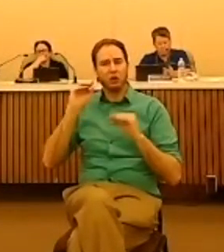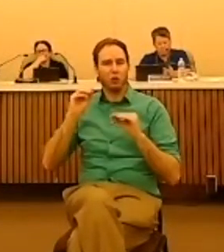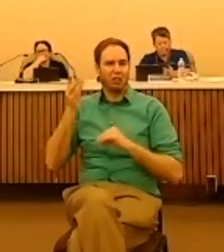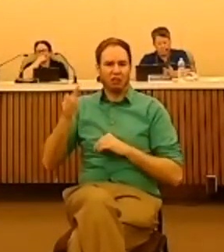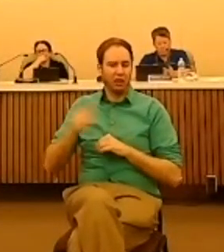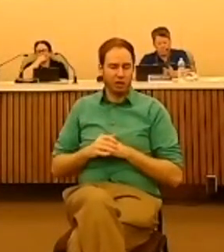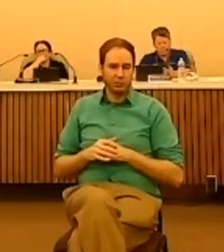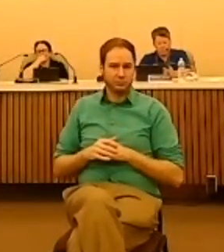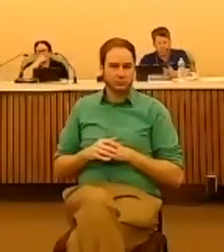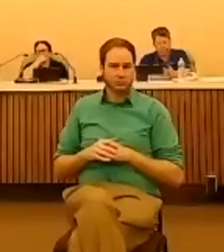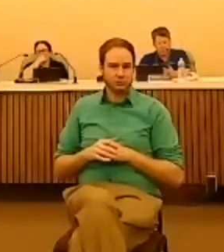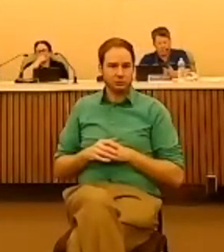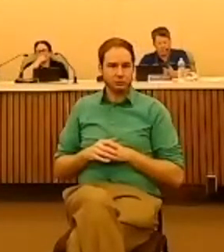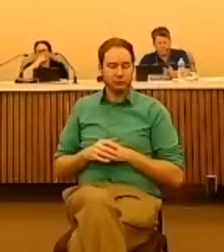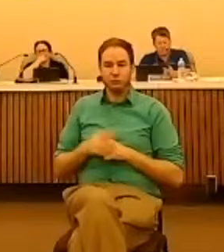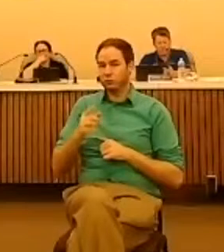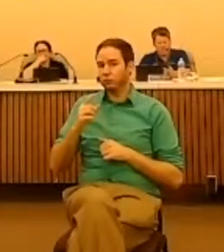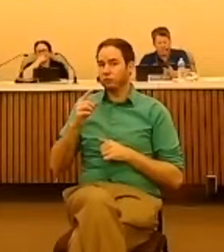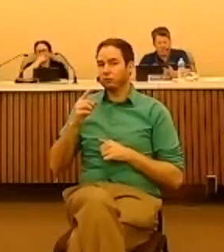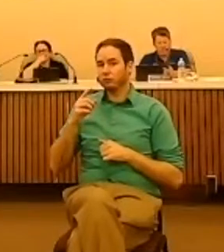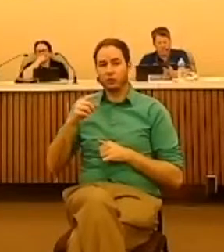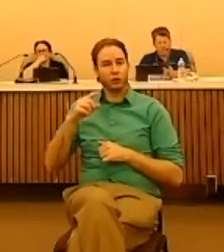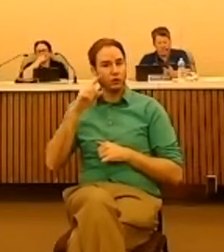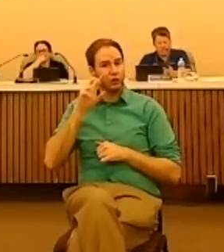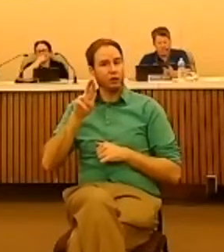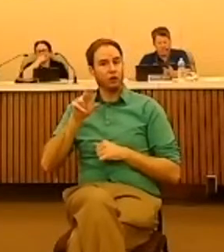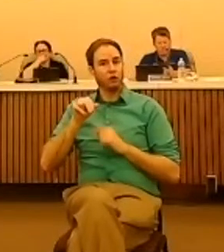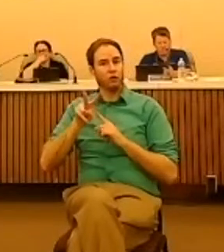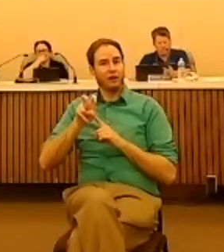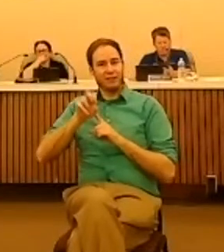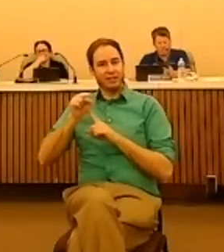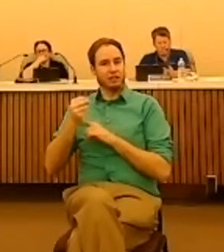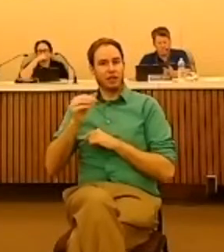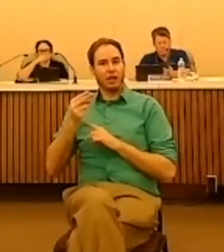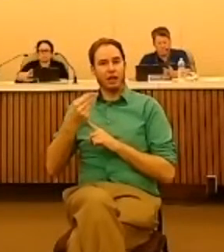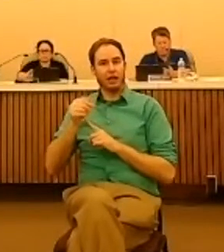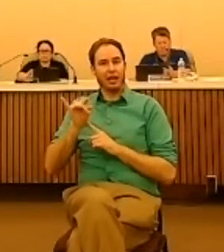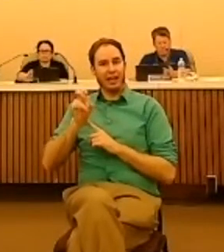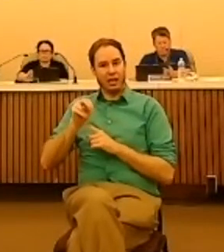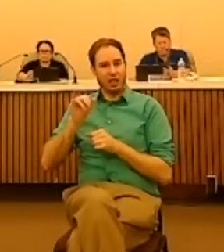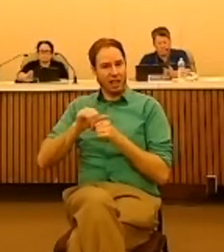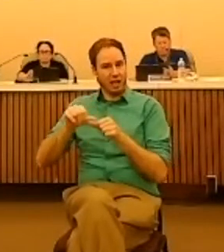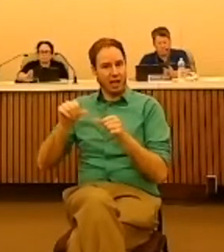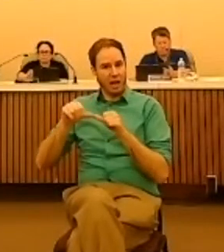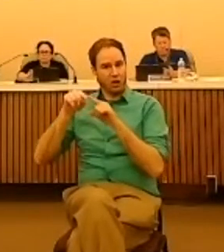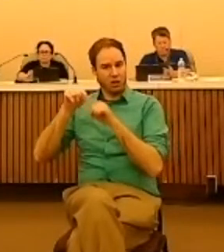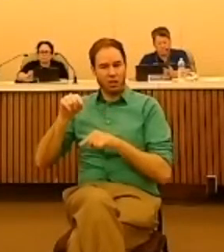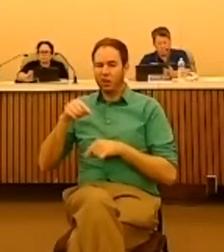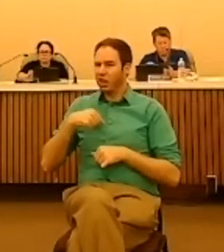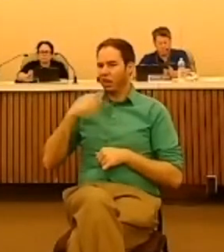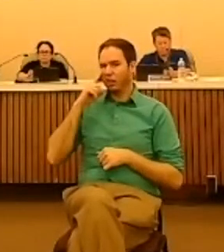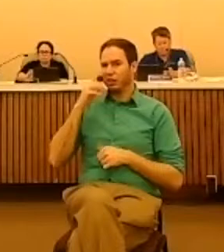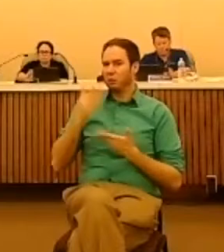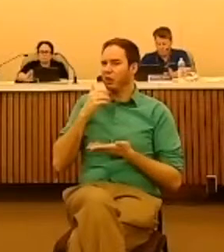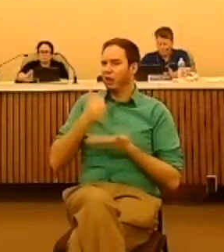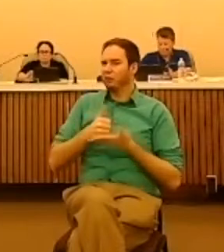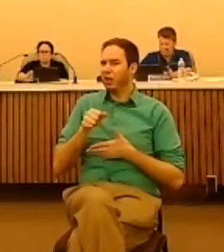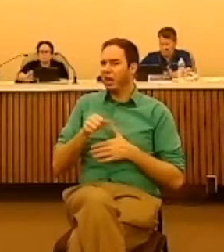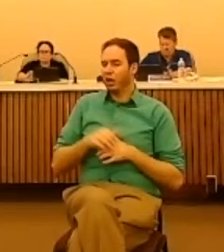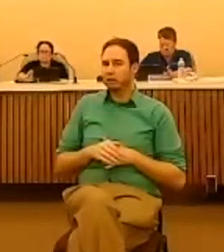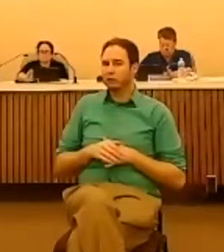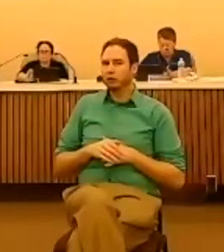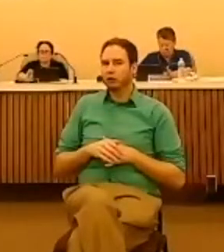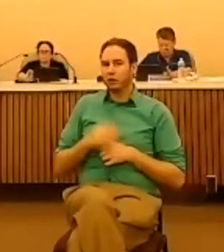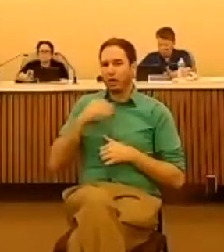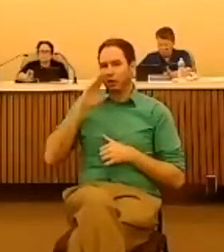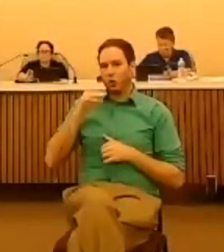out. Would you think like Ravens and Hayden, that area? Yeah, that would probably be helpful. I know